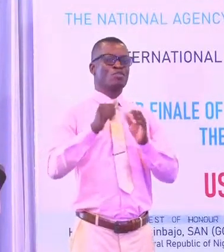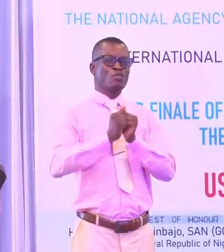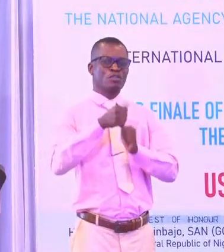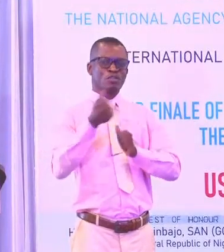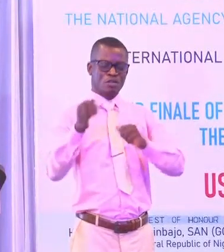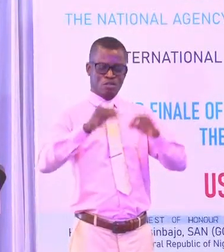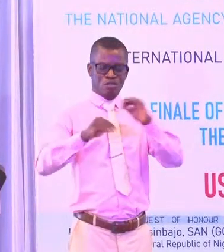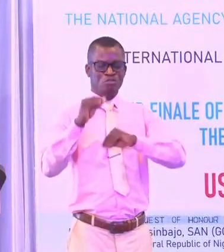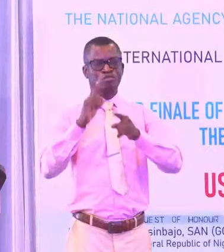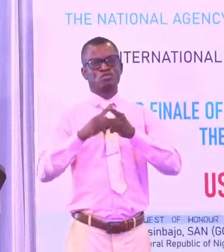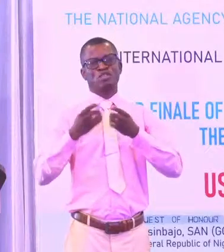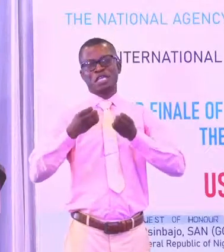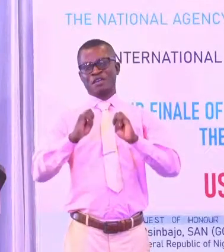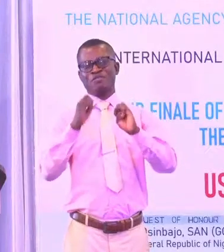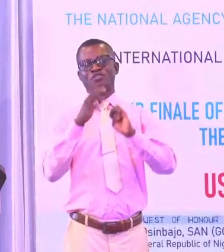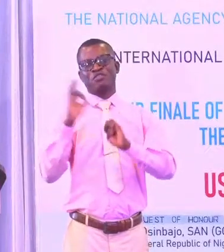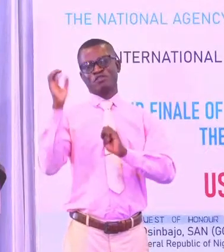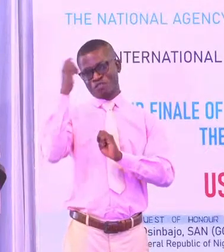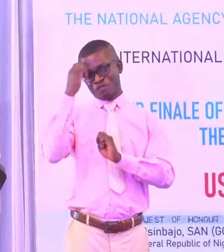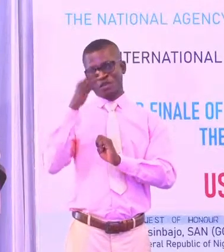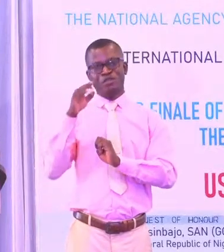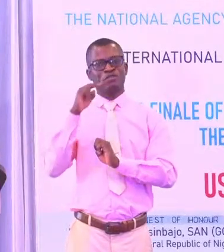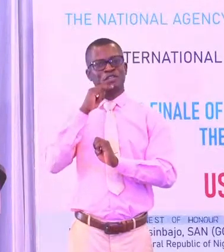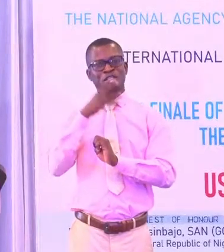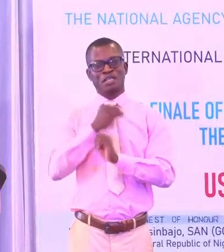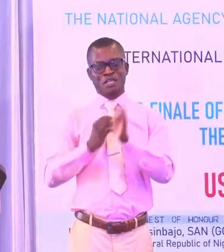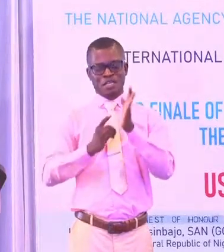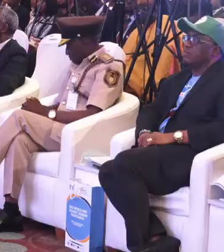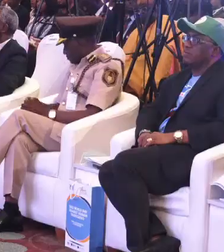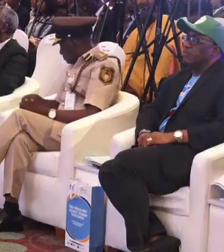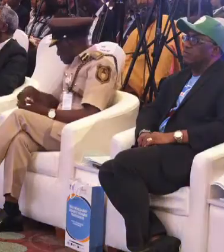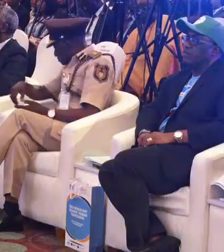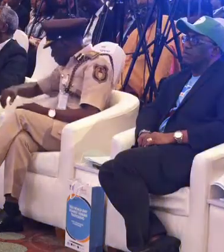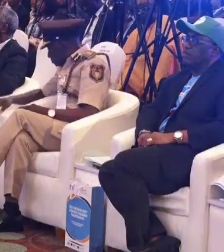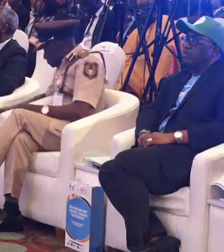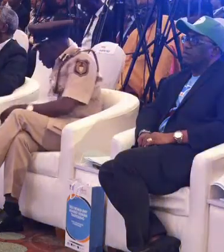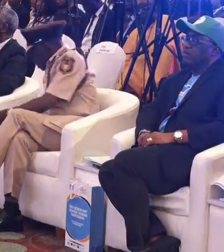the efforts of the government of Nigeria and development partners.